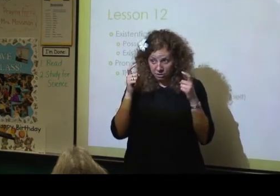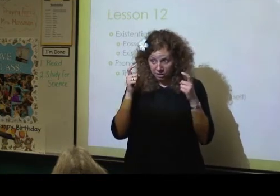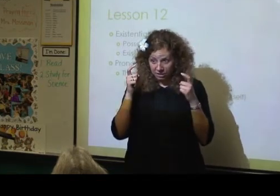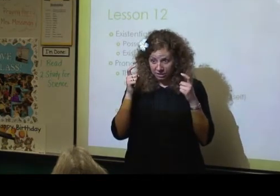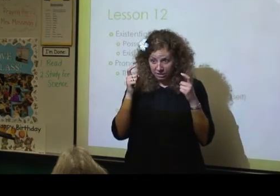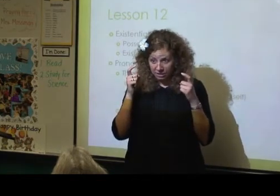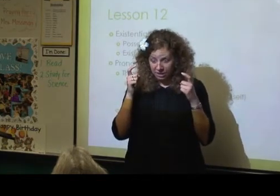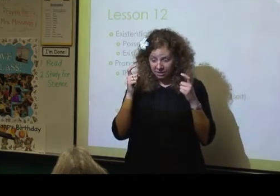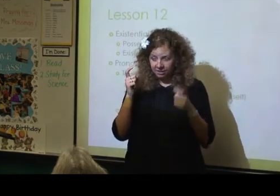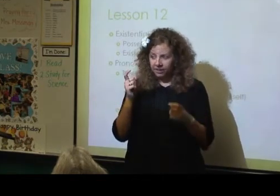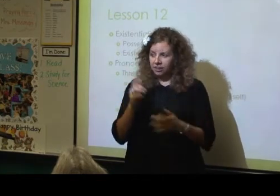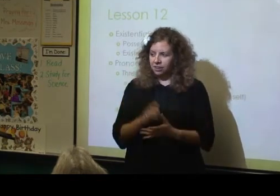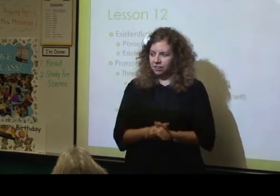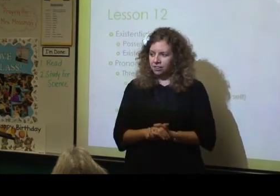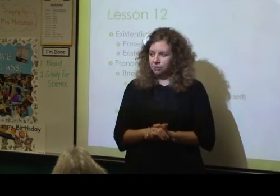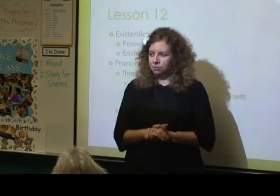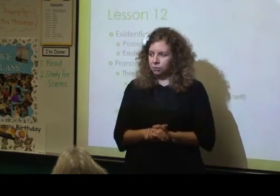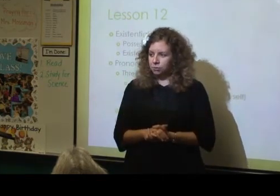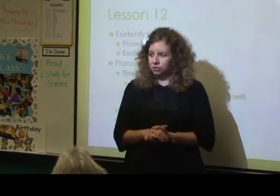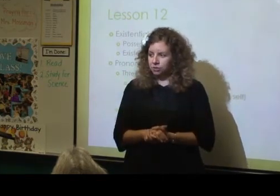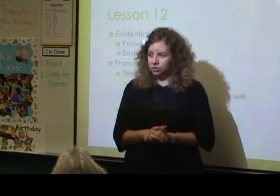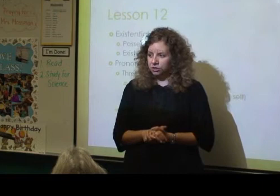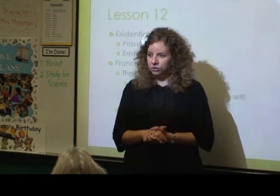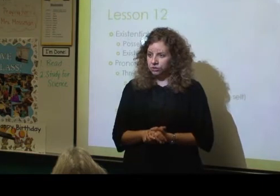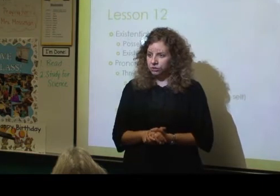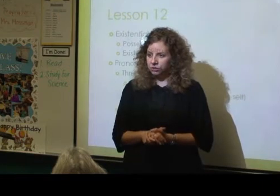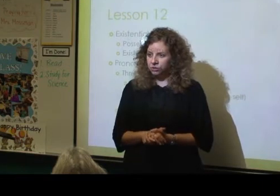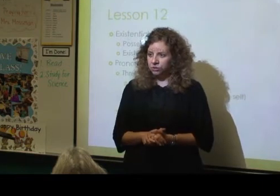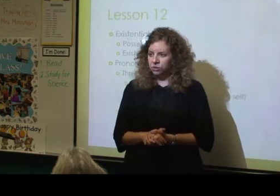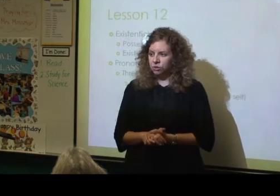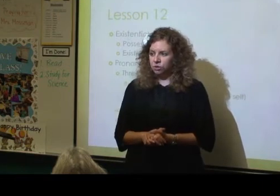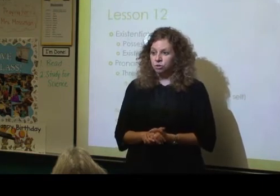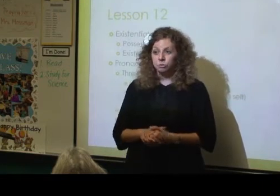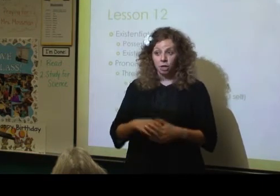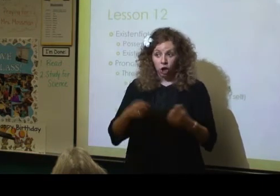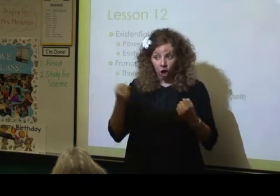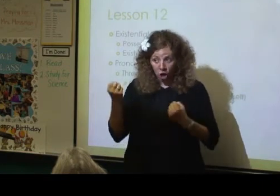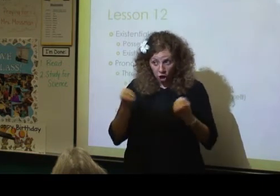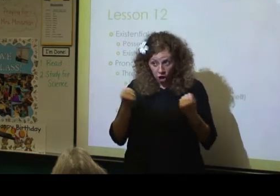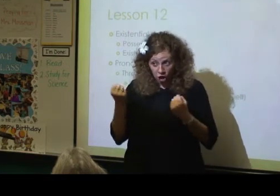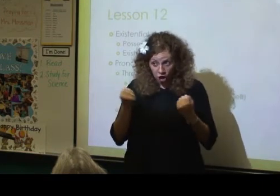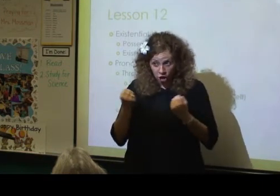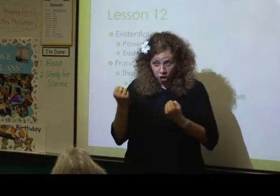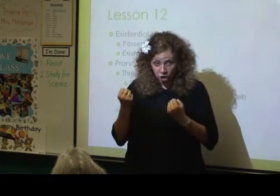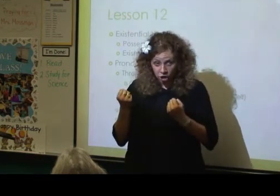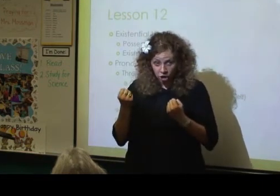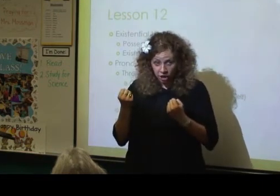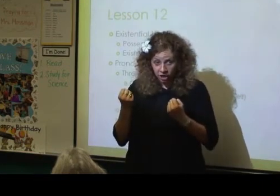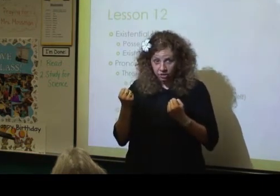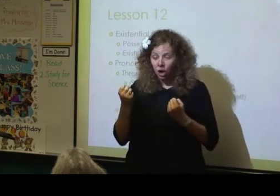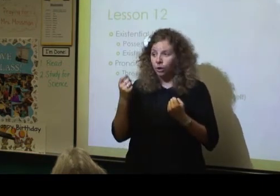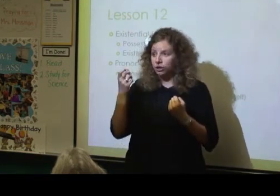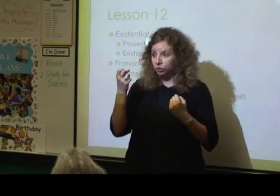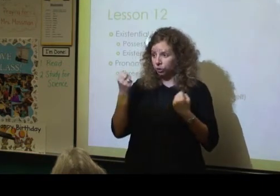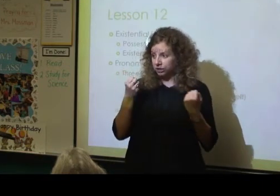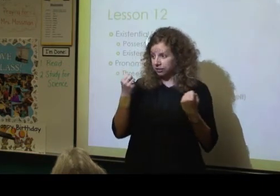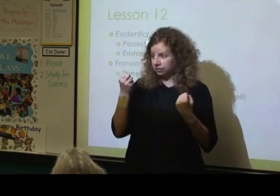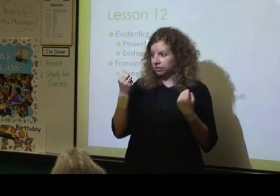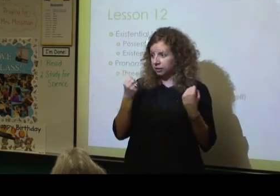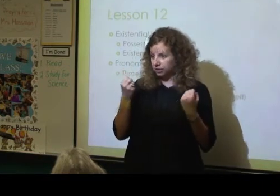demonstrate that this is it. I think there was one more thing too. So be car, and oh, and you hold it. That was the